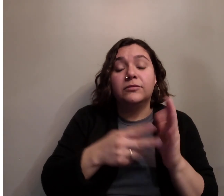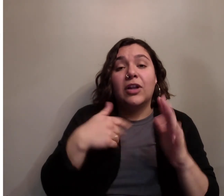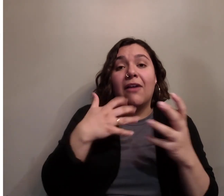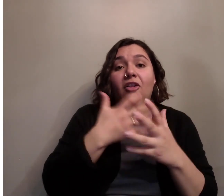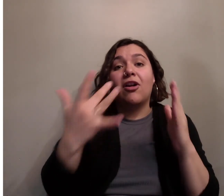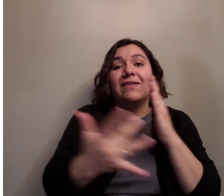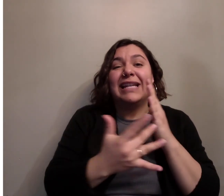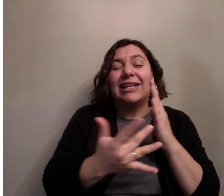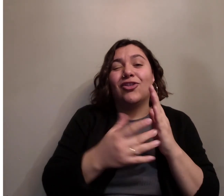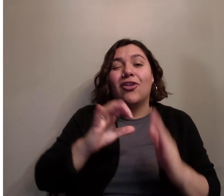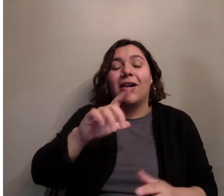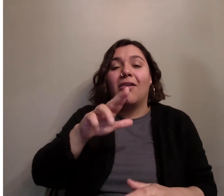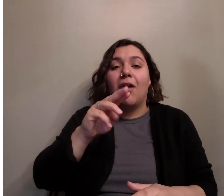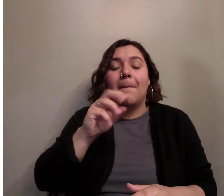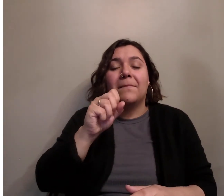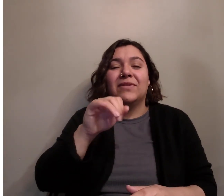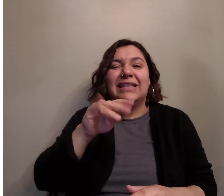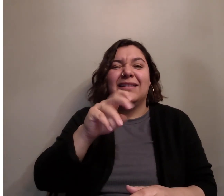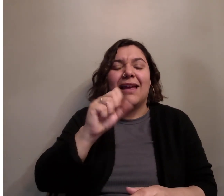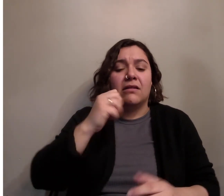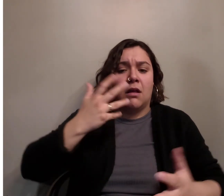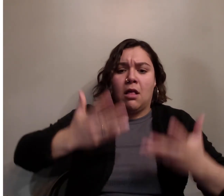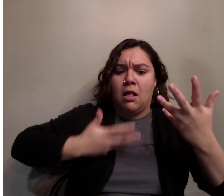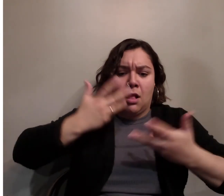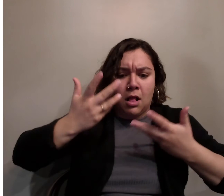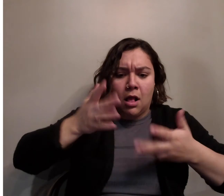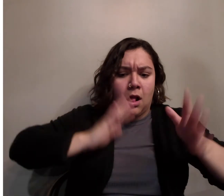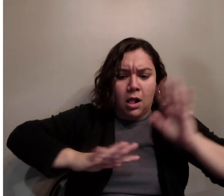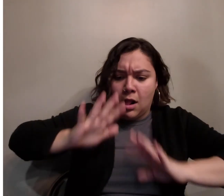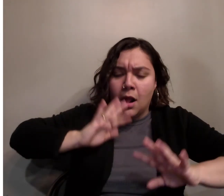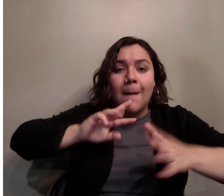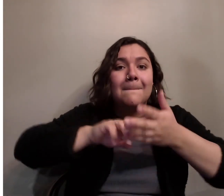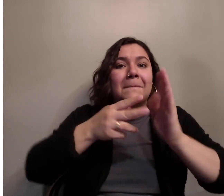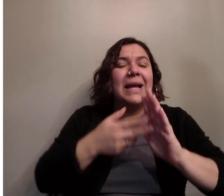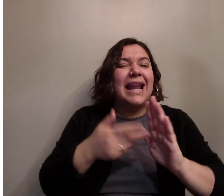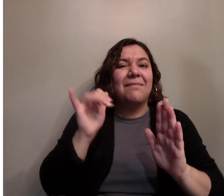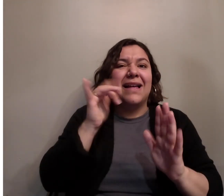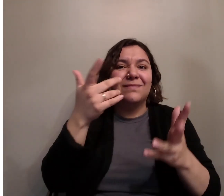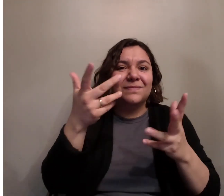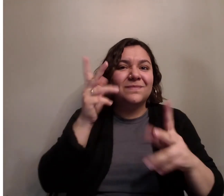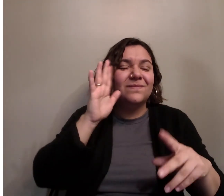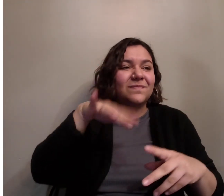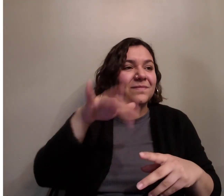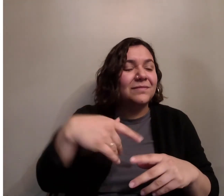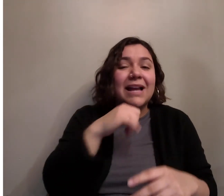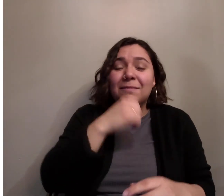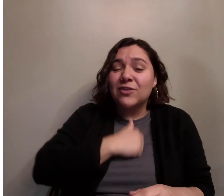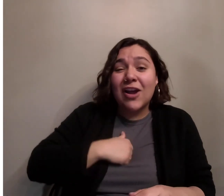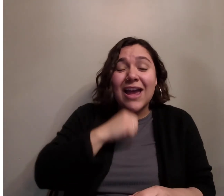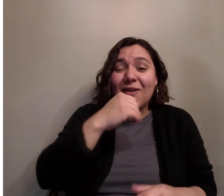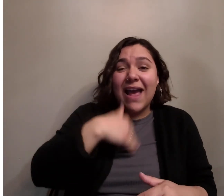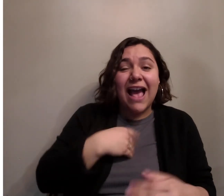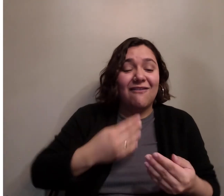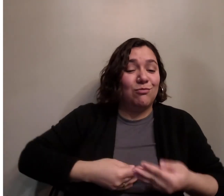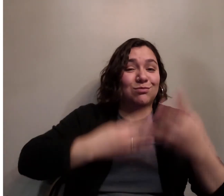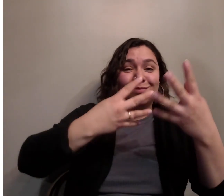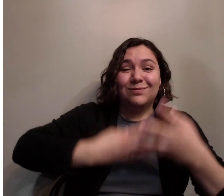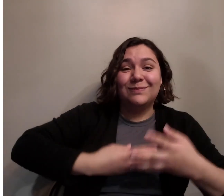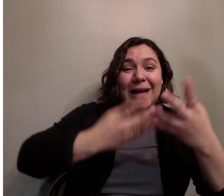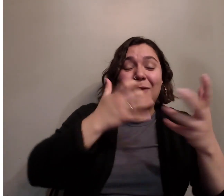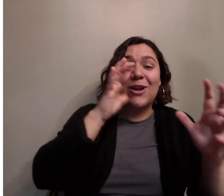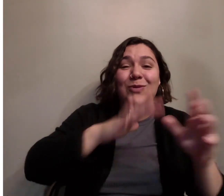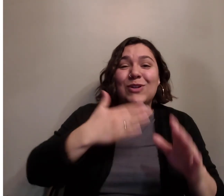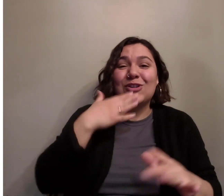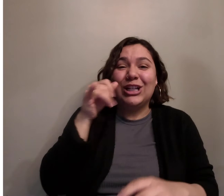of technical clumsiness and fumbling on my part, because I'm just like, guys, I'm sorry, I don't